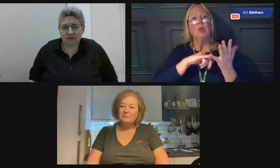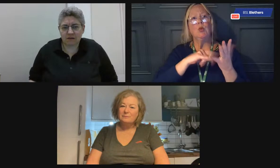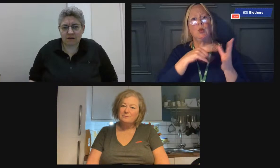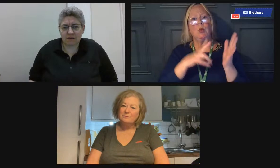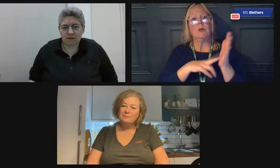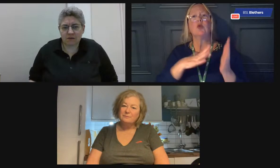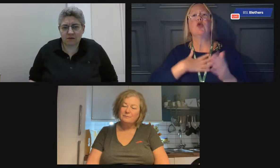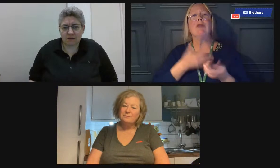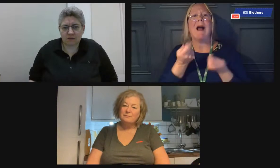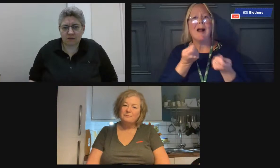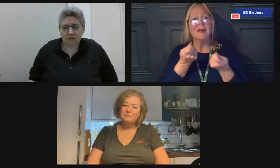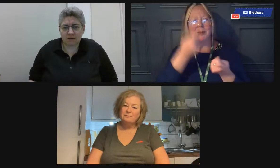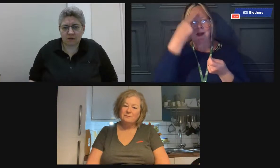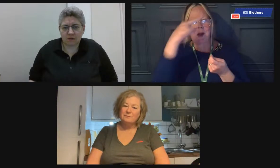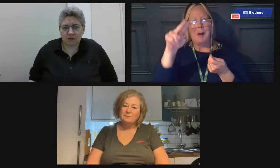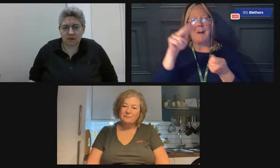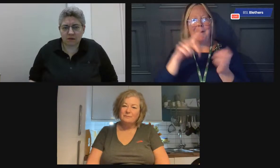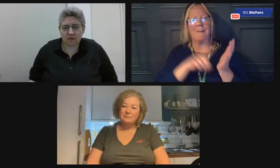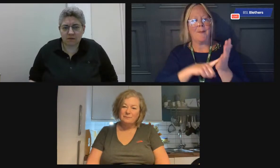accordingly.